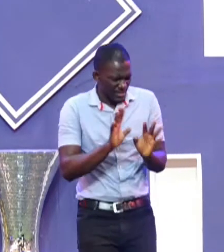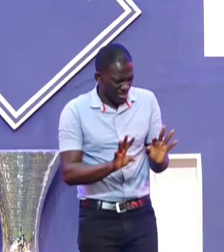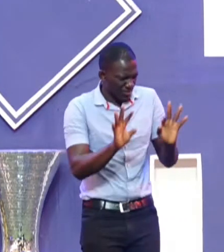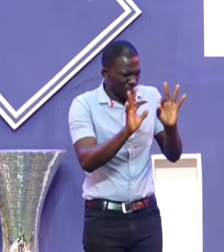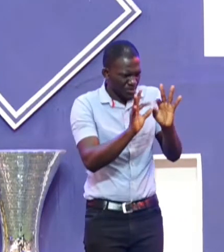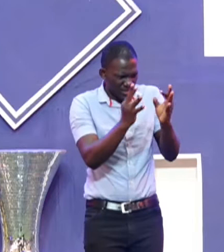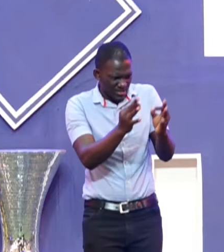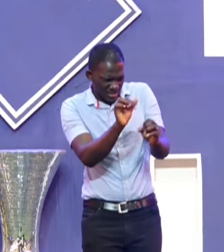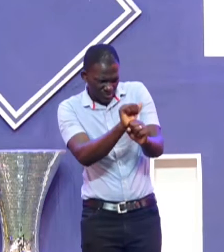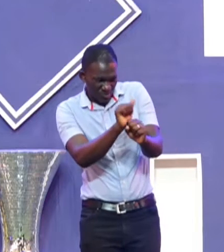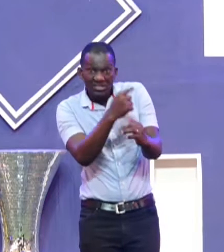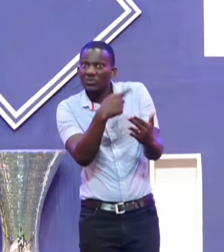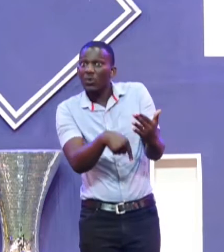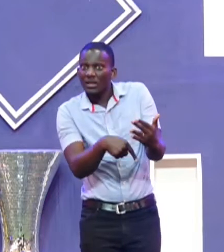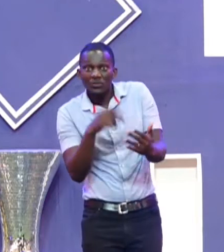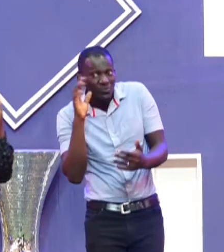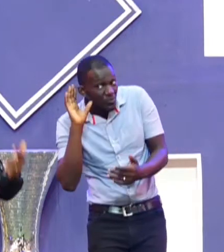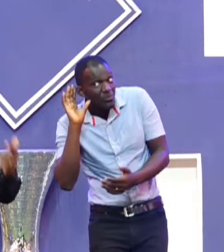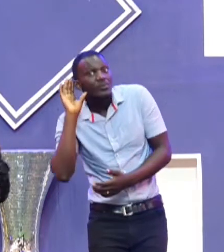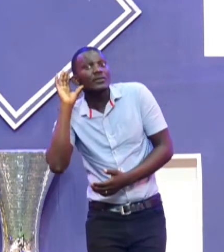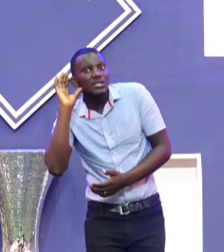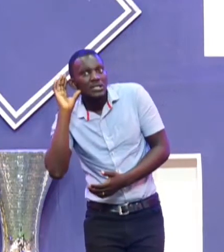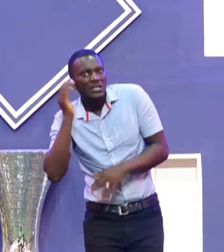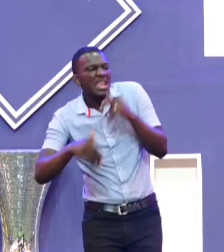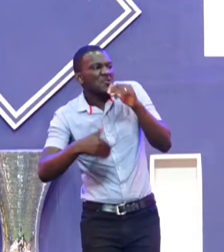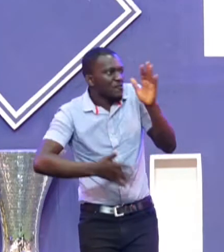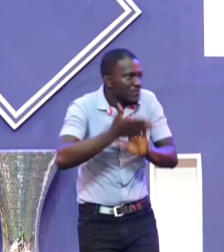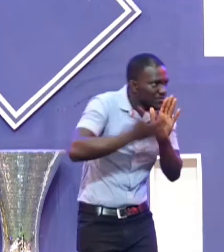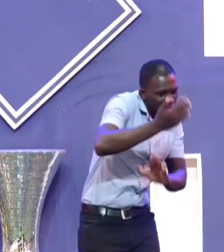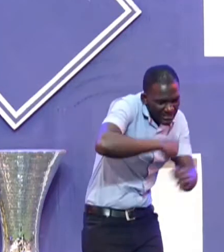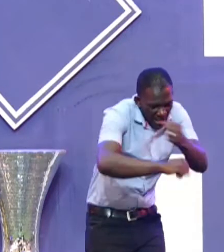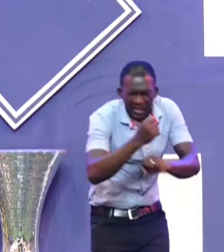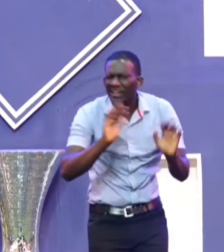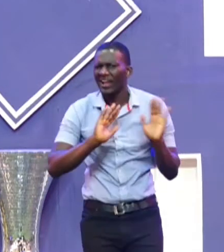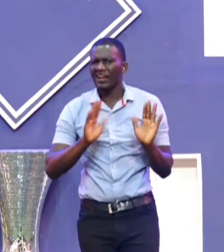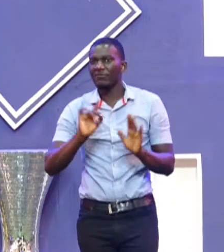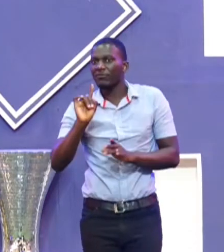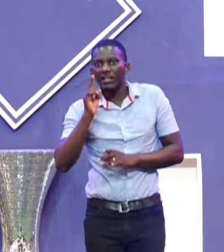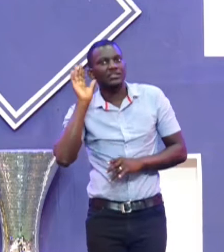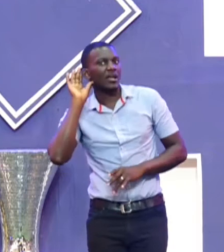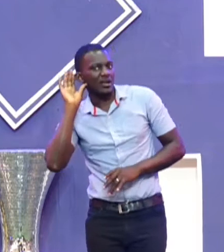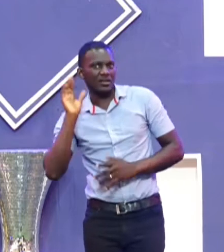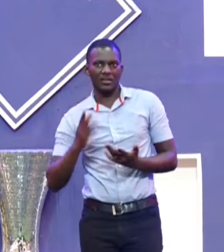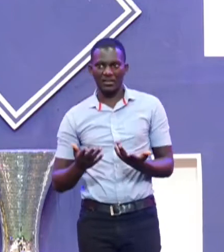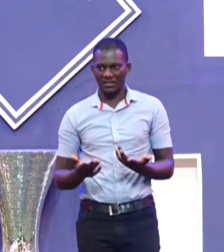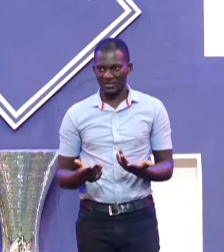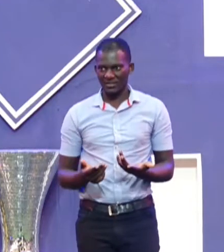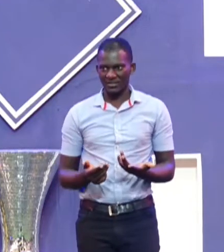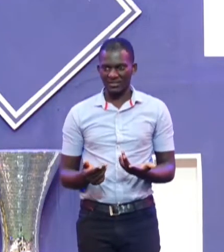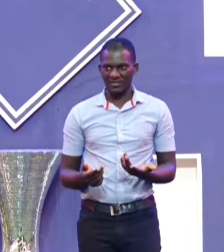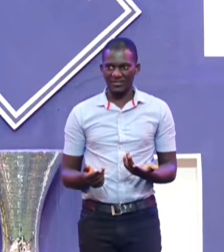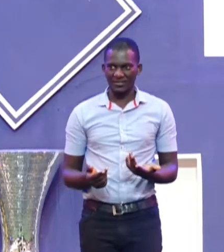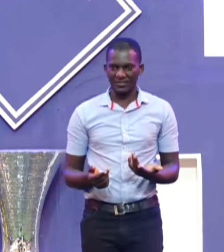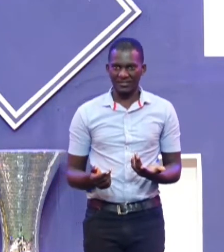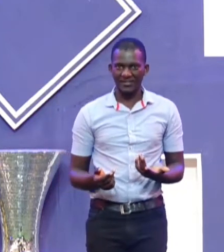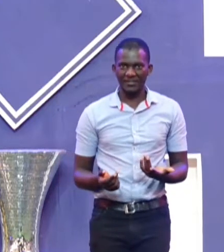fools. Meaning that the most important act for you to do is rather you